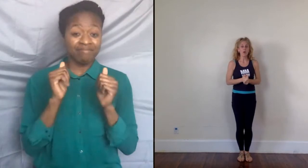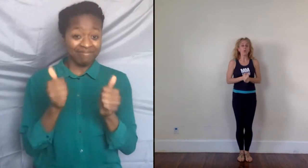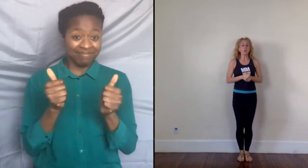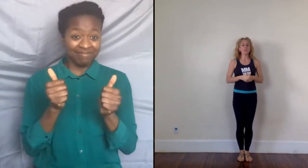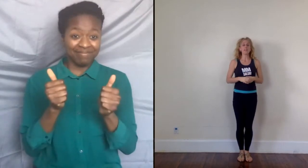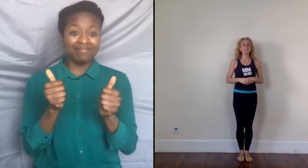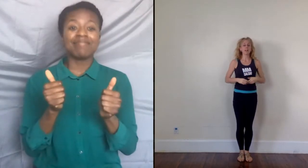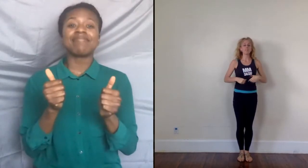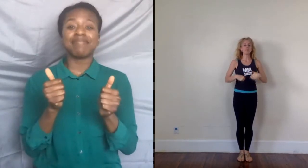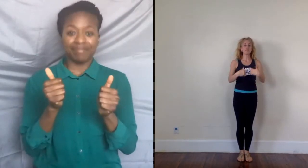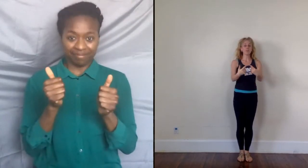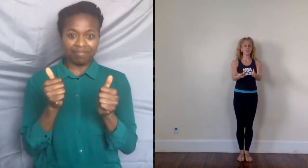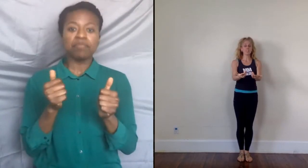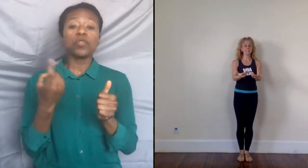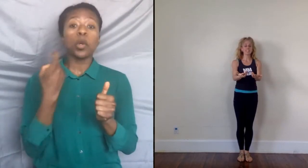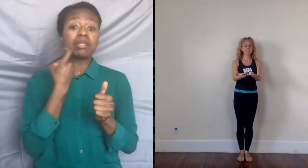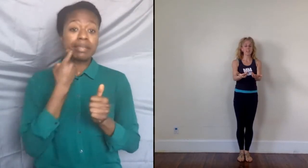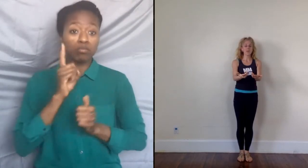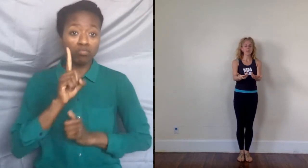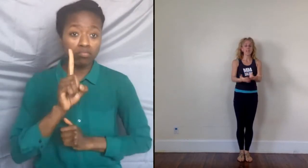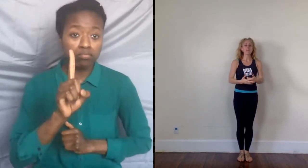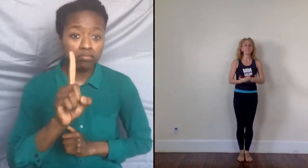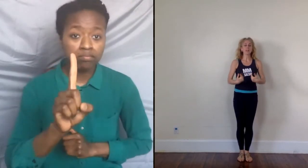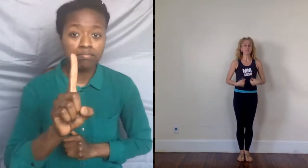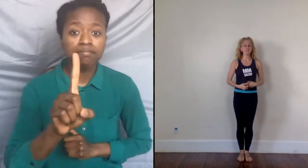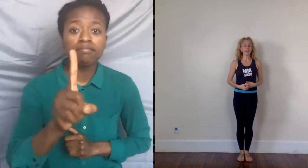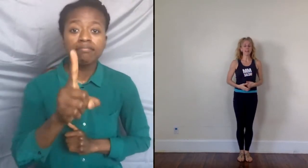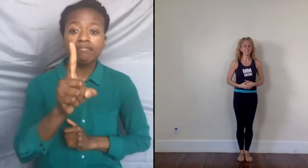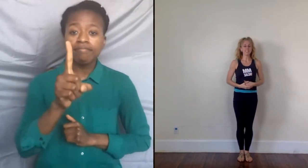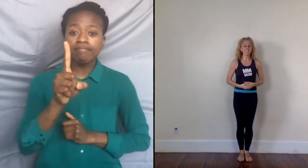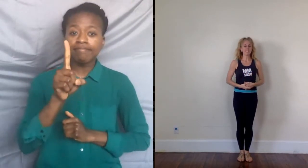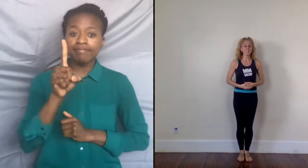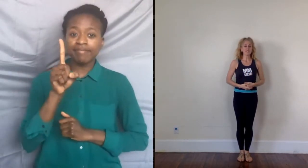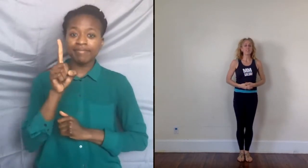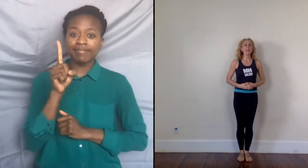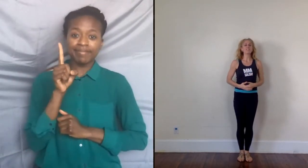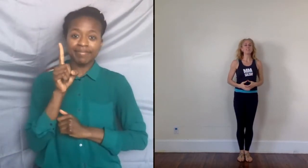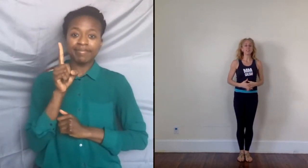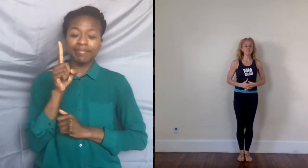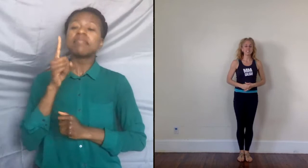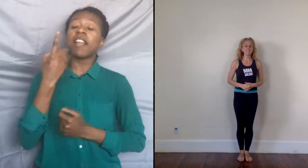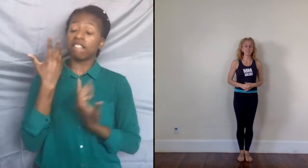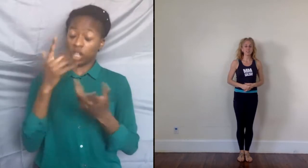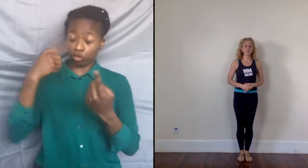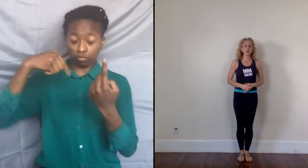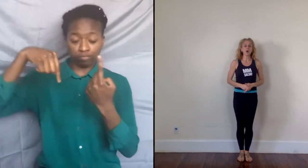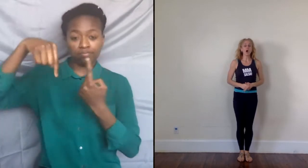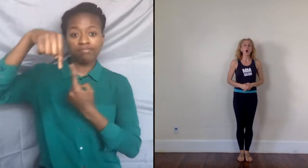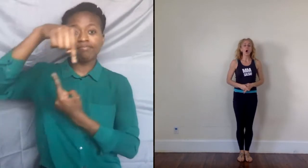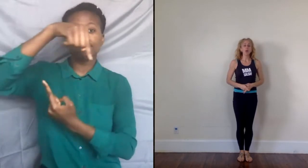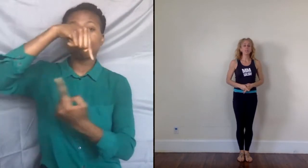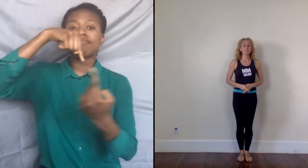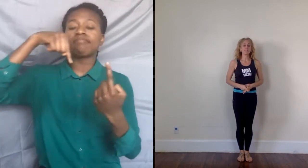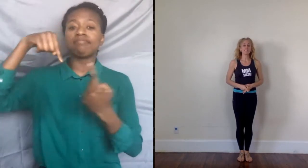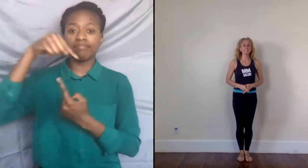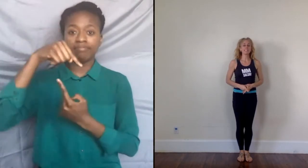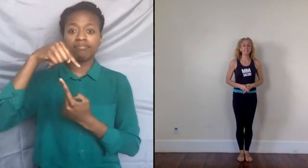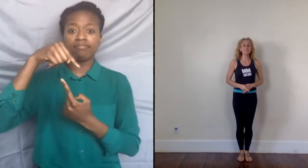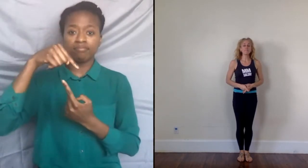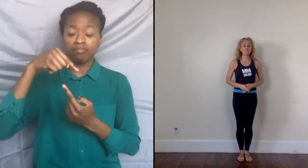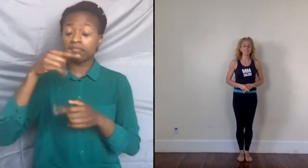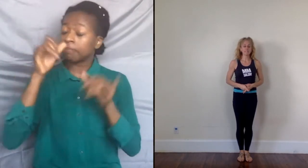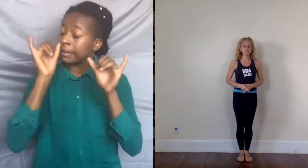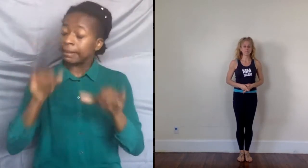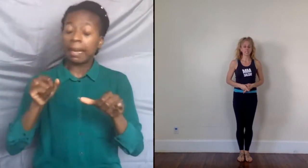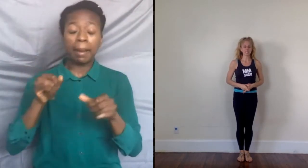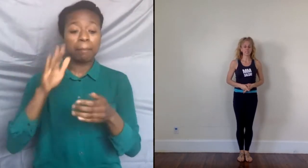So we have traveled forwards. We have traveled backwards. We have traveled in a circle, all keeping the